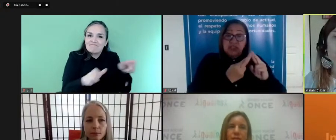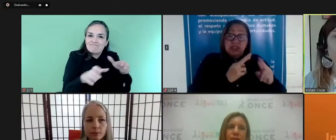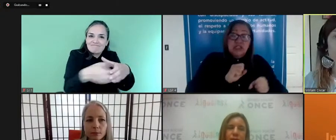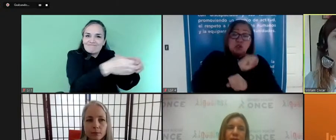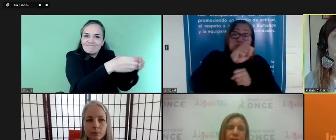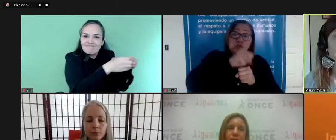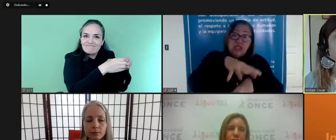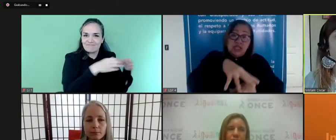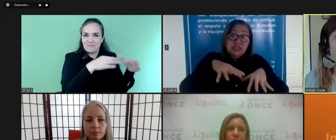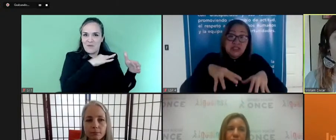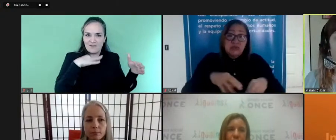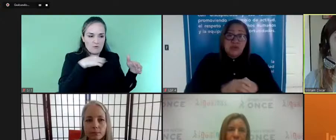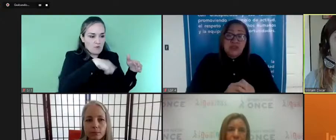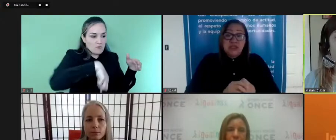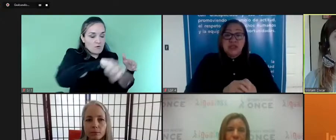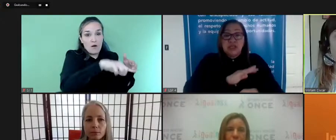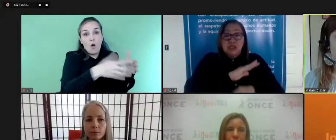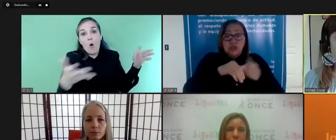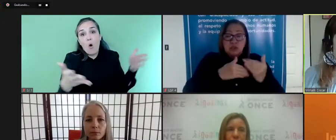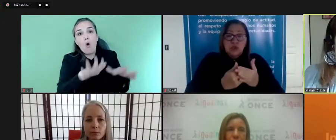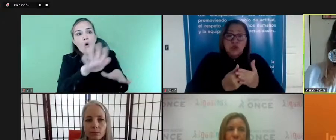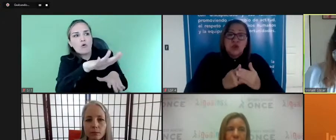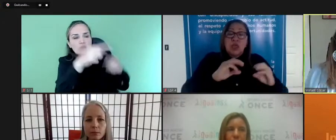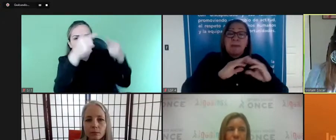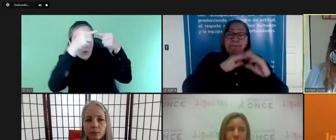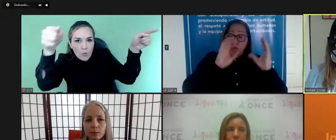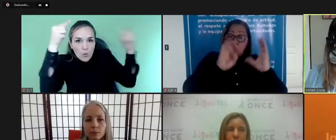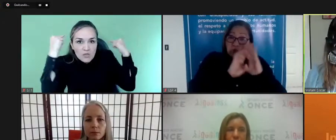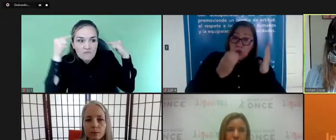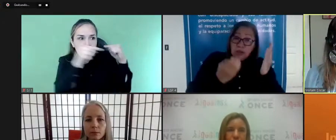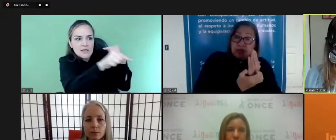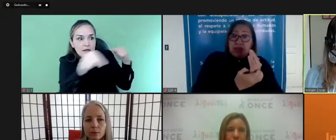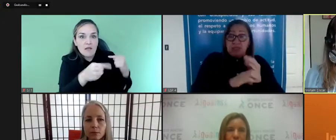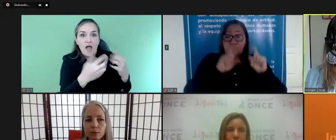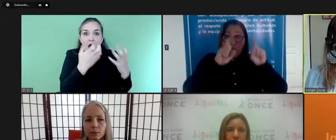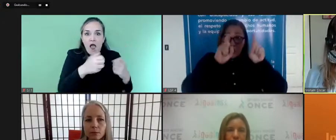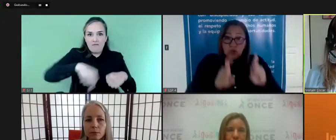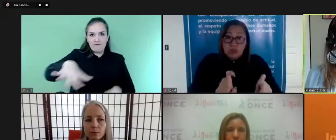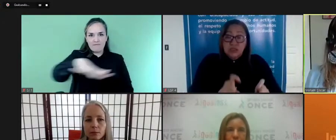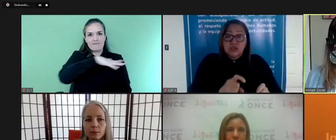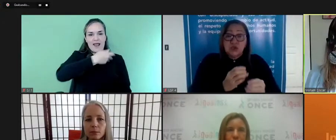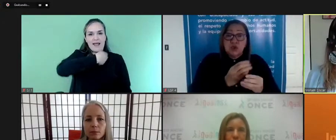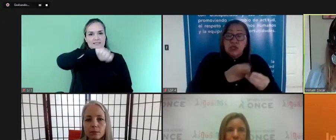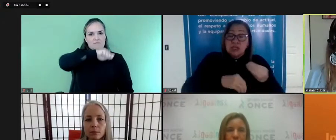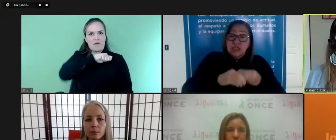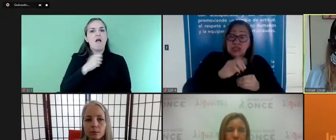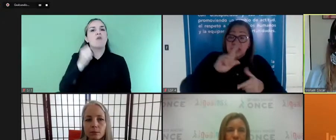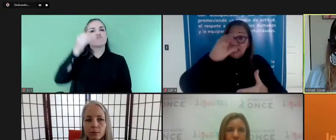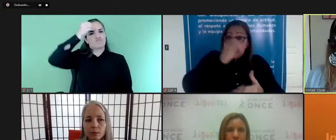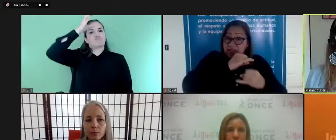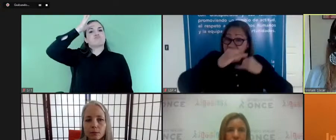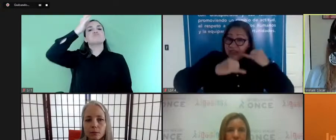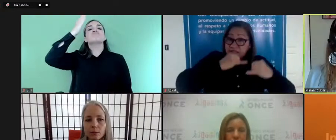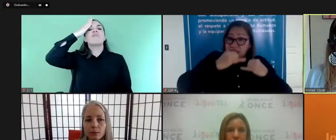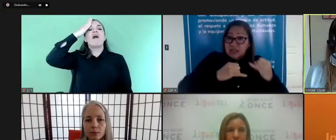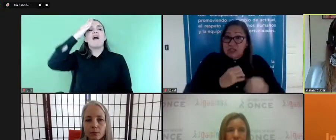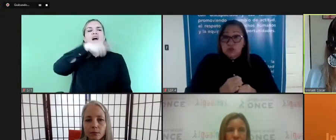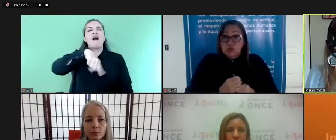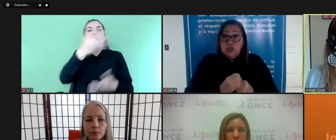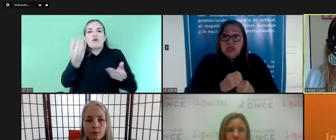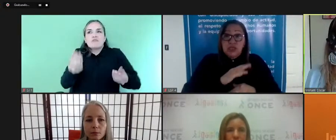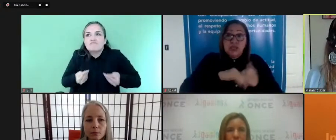to civil society organizations universities and the academia and transfer that into the international